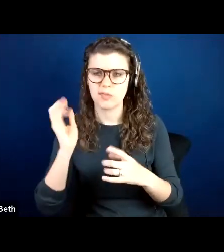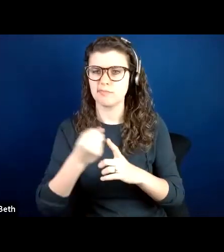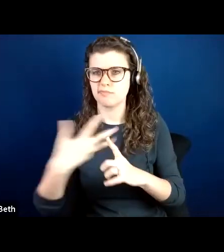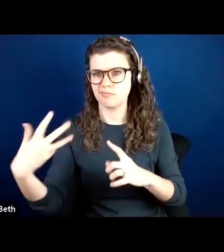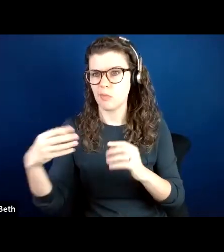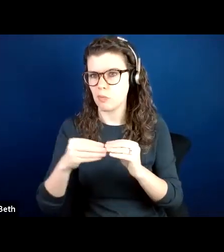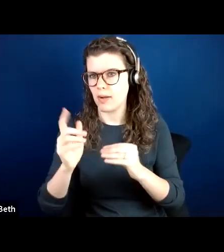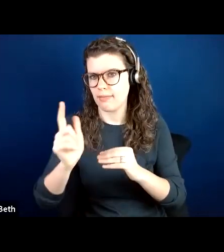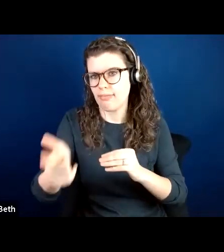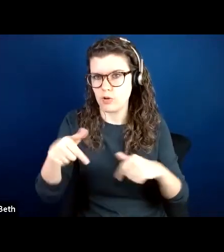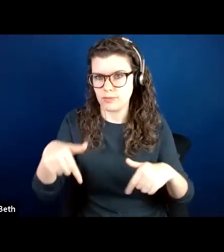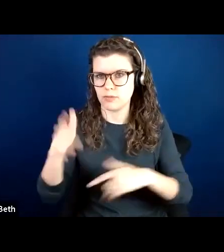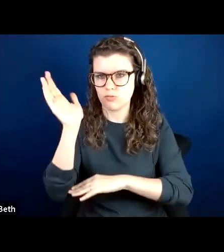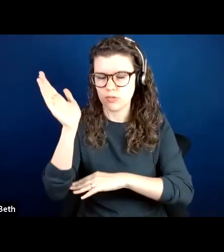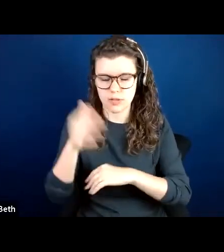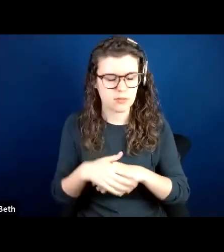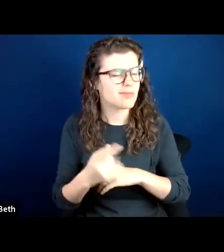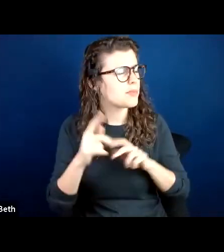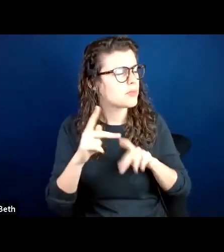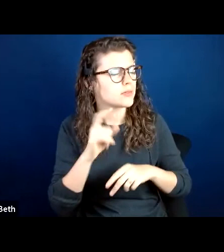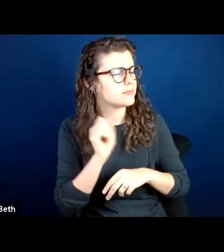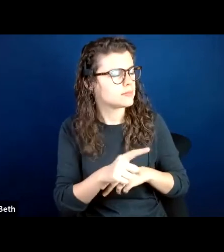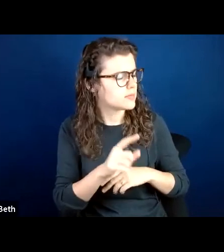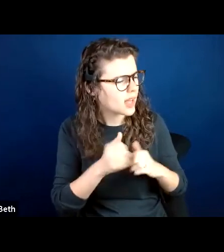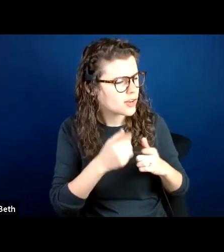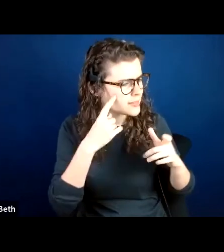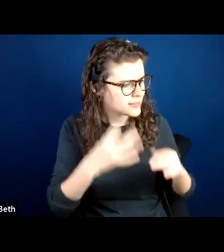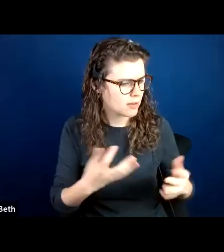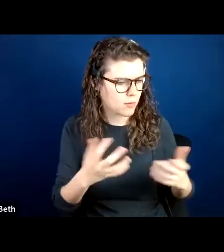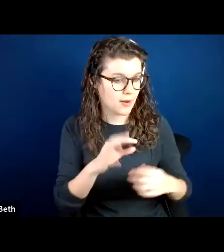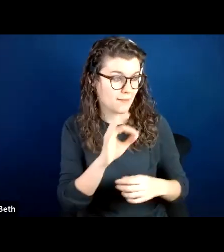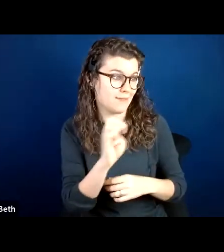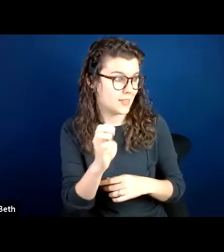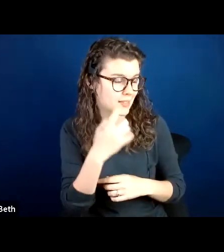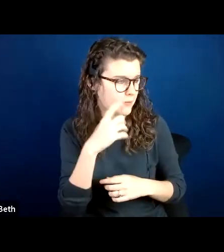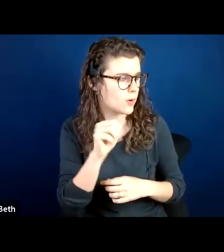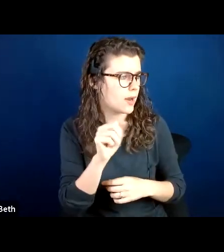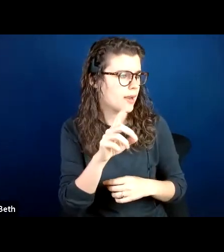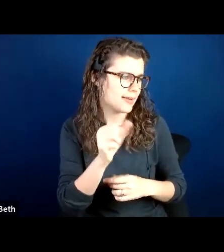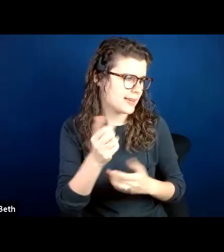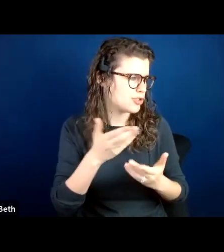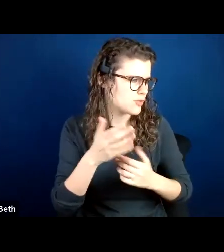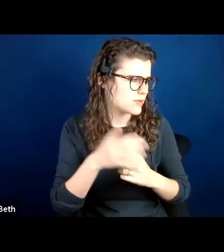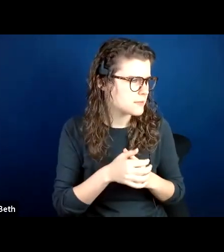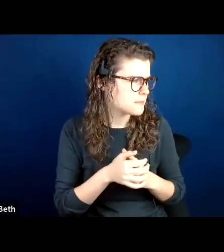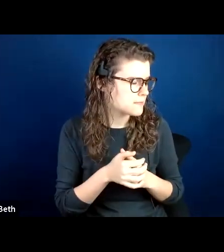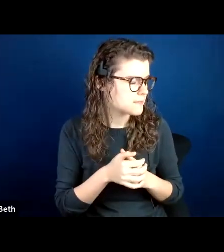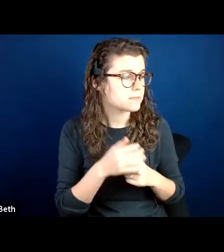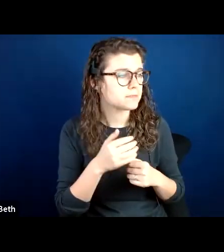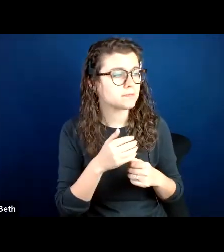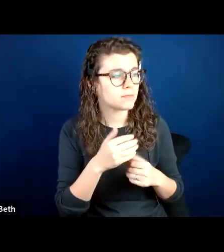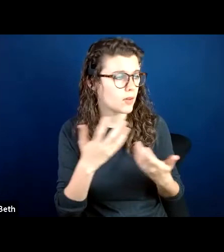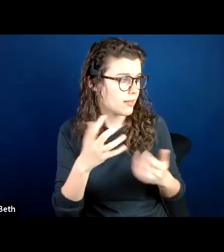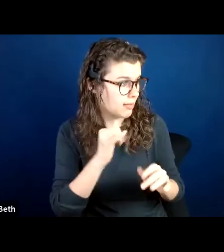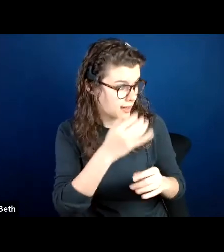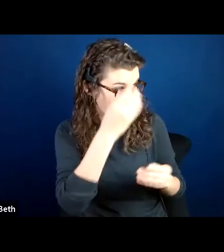little bit. It's a question about how we decide what our fees are for the ADA services. And then the information